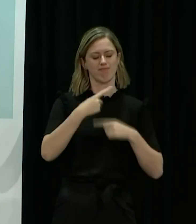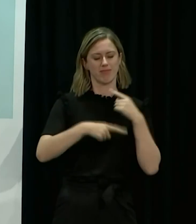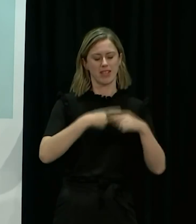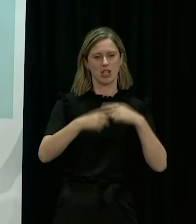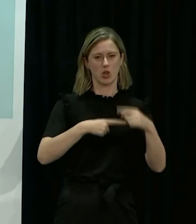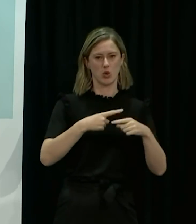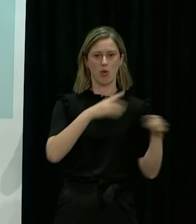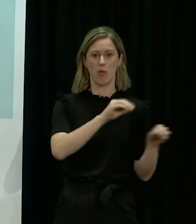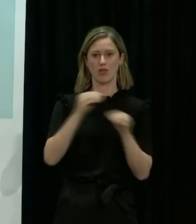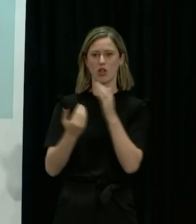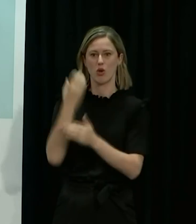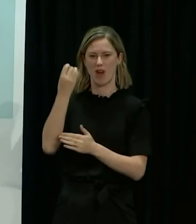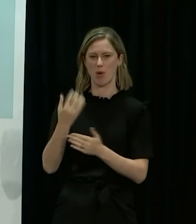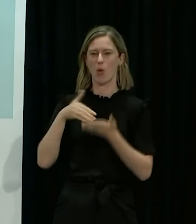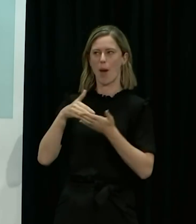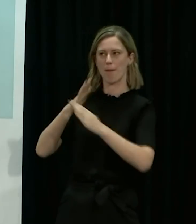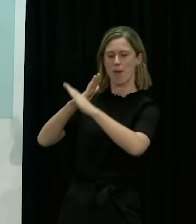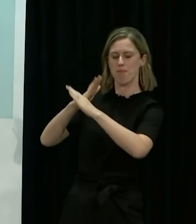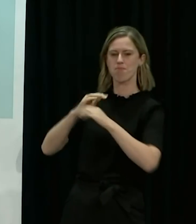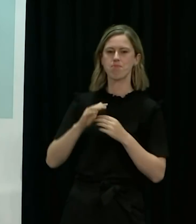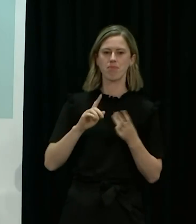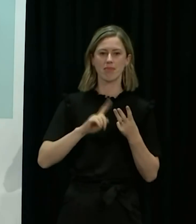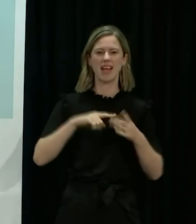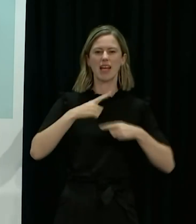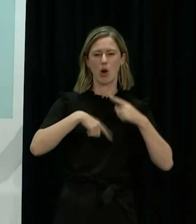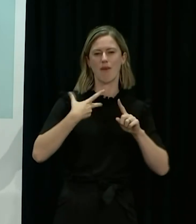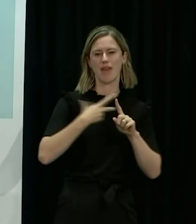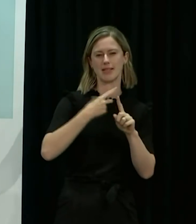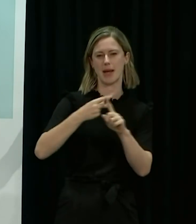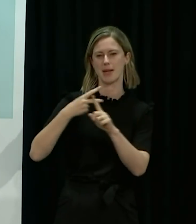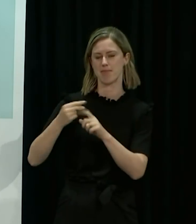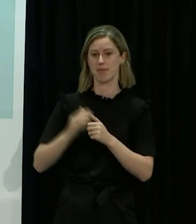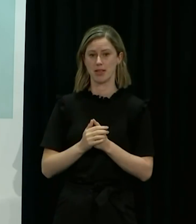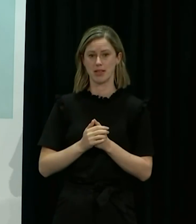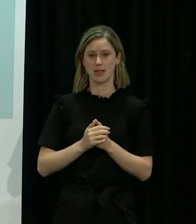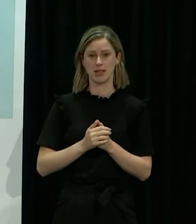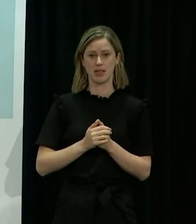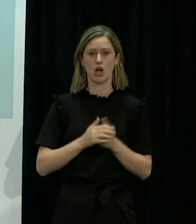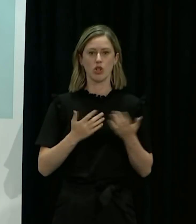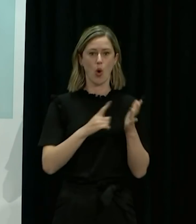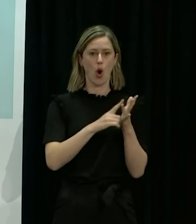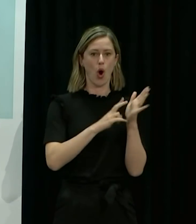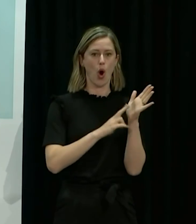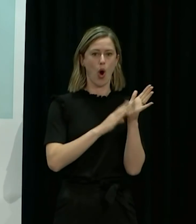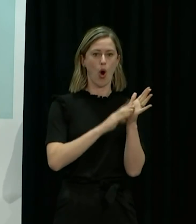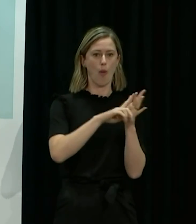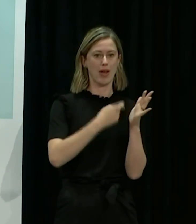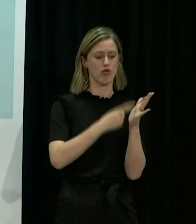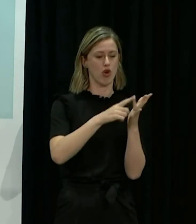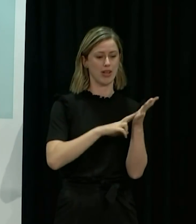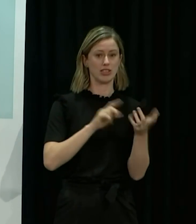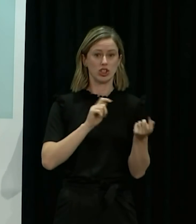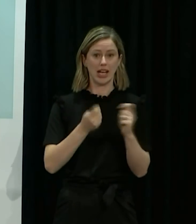protection framework does. And finally, keep vaccinating. To that end, Omicron has not changed the advice